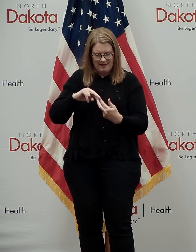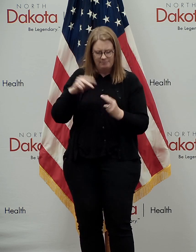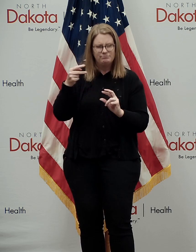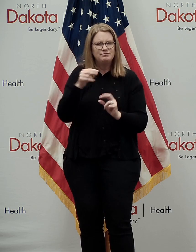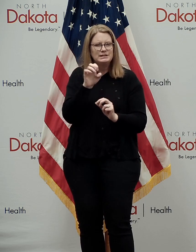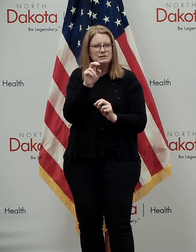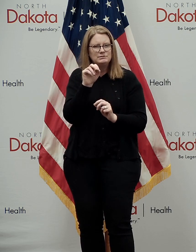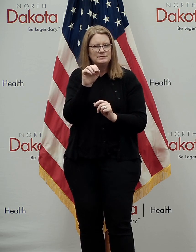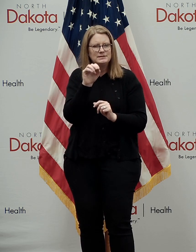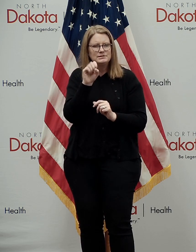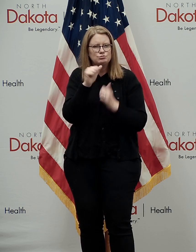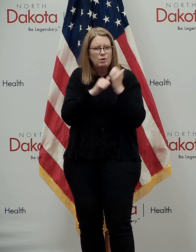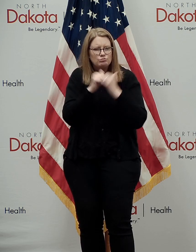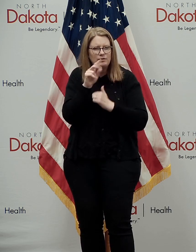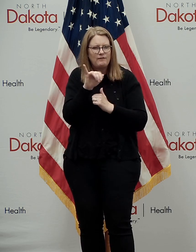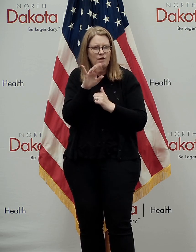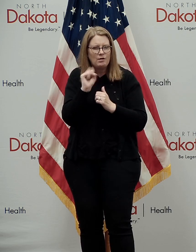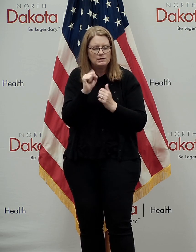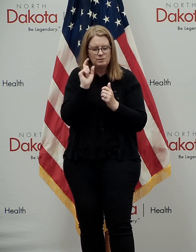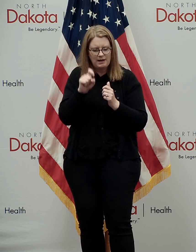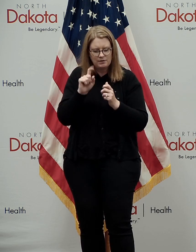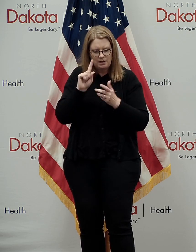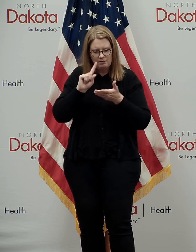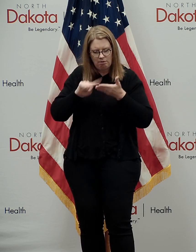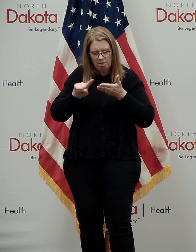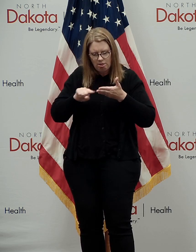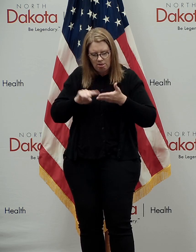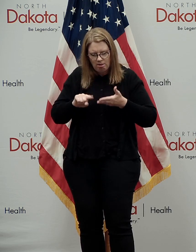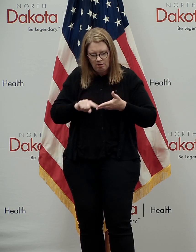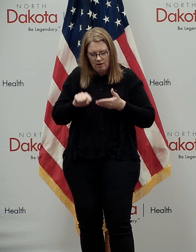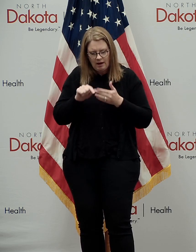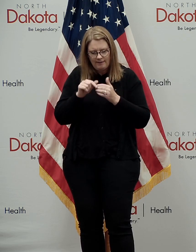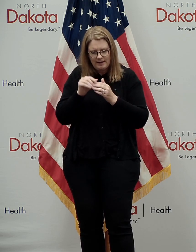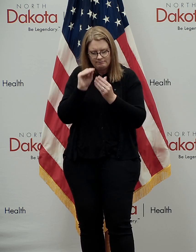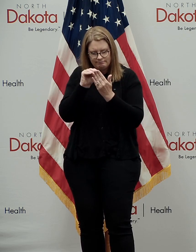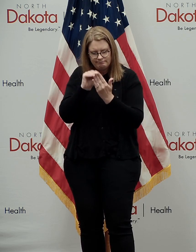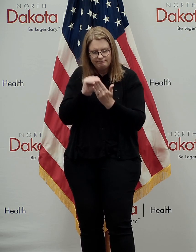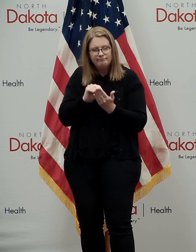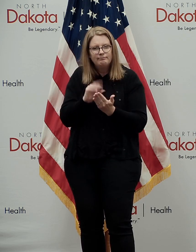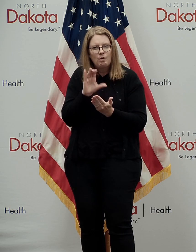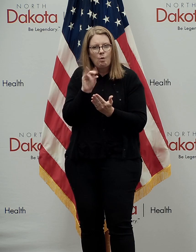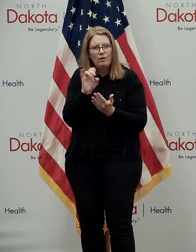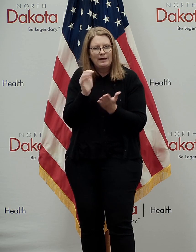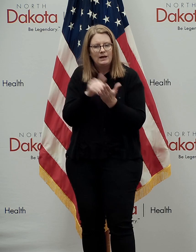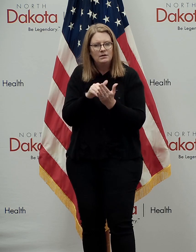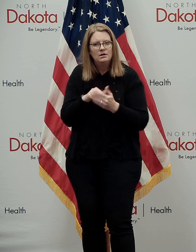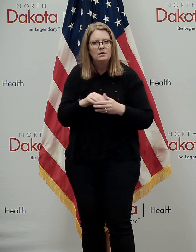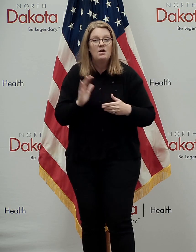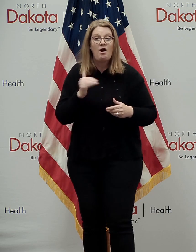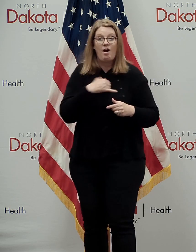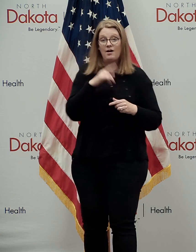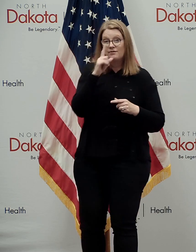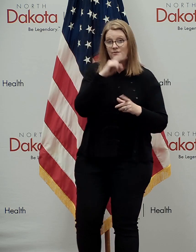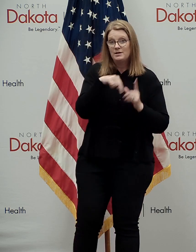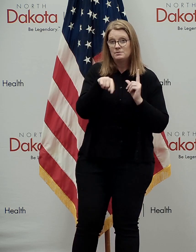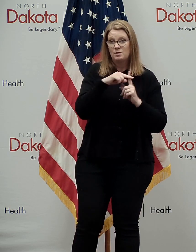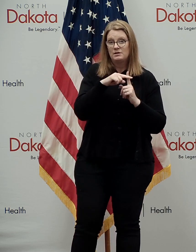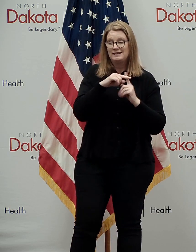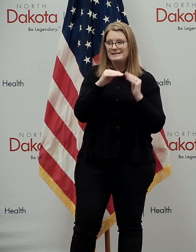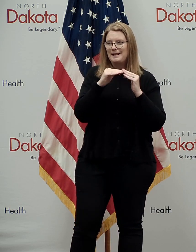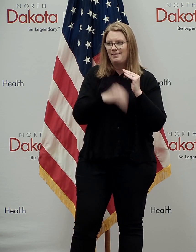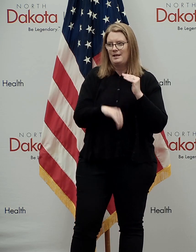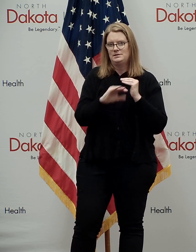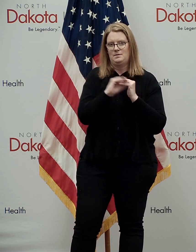have been very successful in doing so and have had excellent results because of it. Our false positive rate is fractions of a